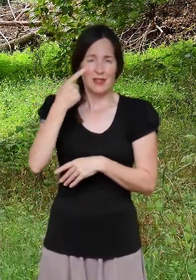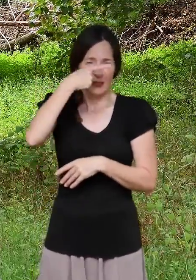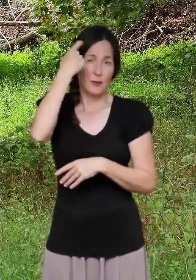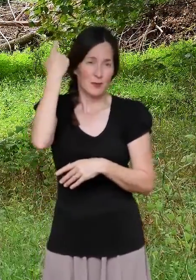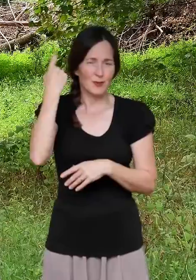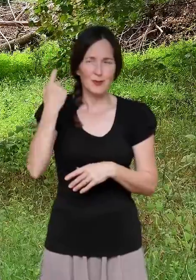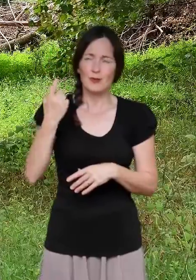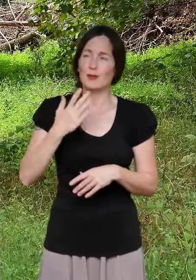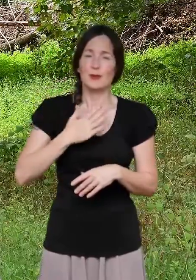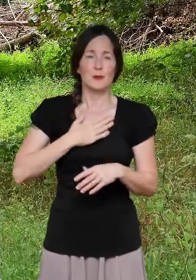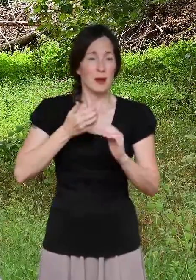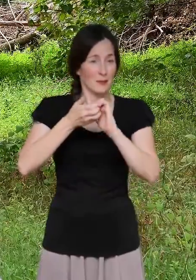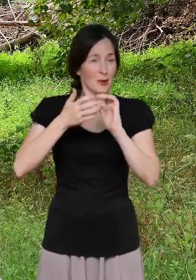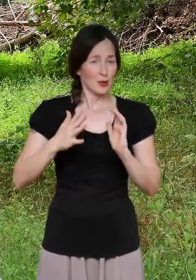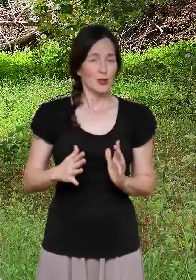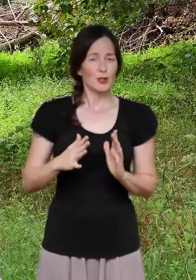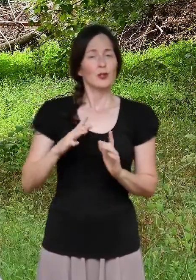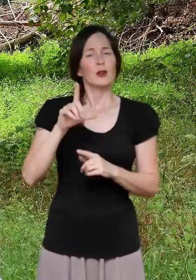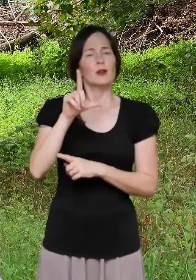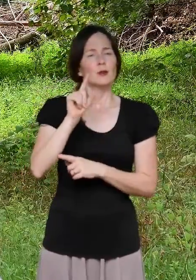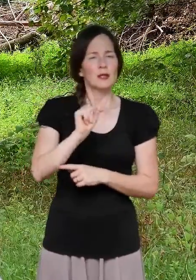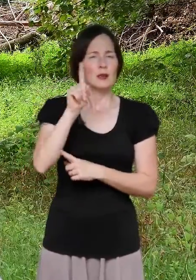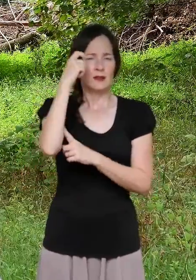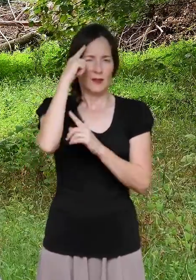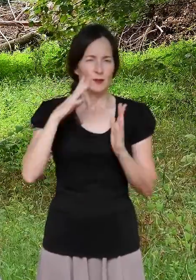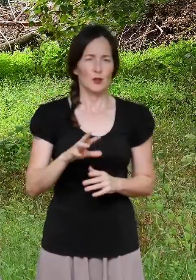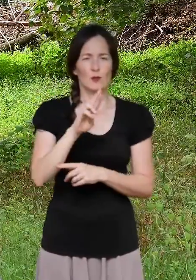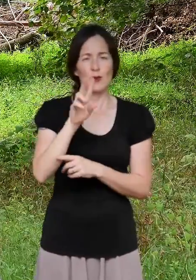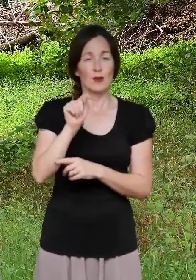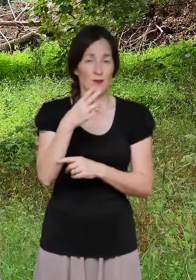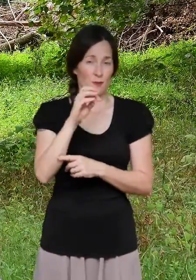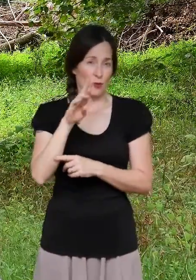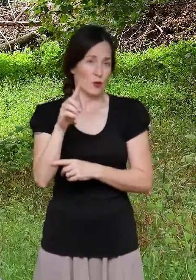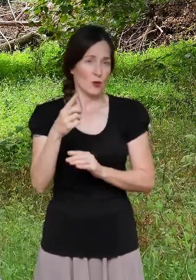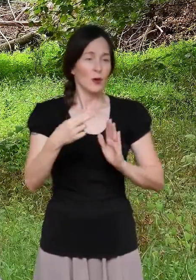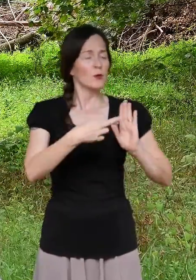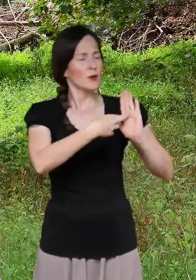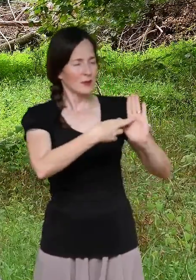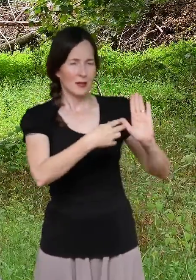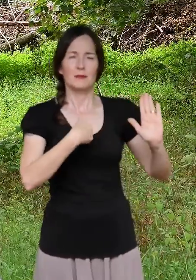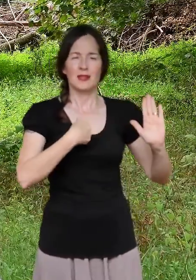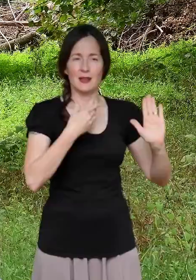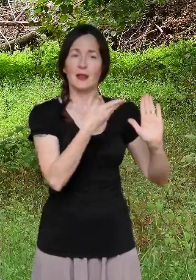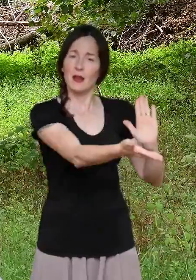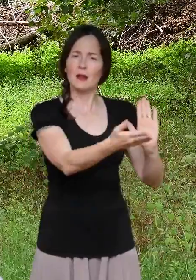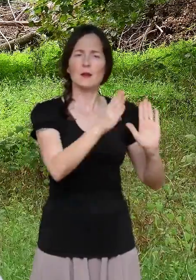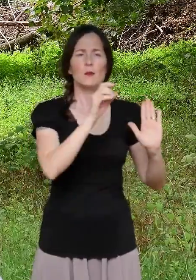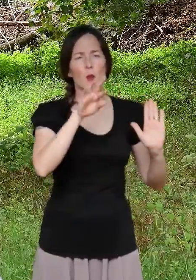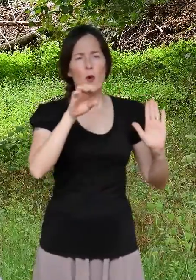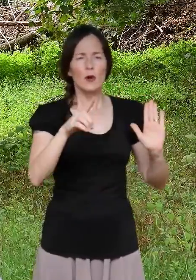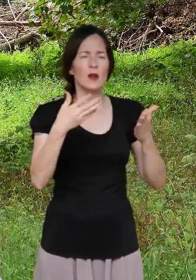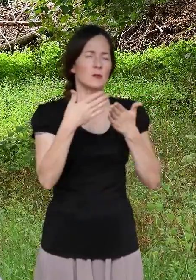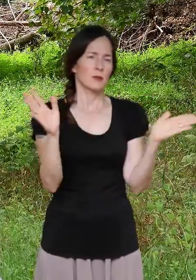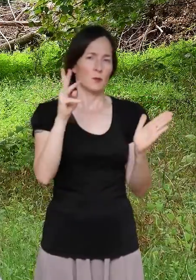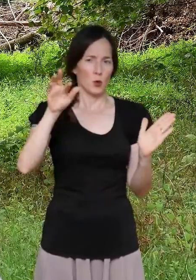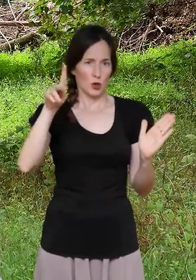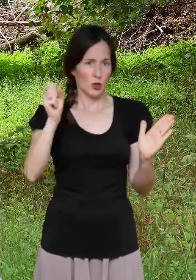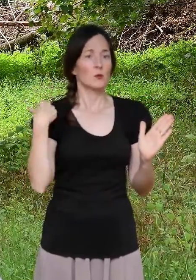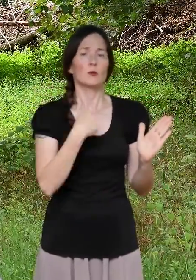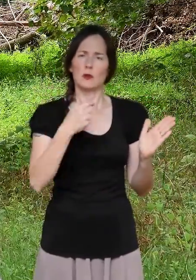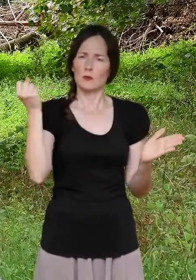here in Howard County, Lieutenant Governor Rutherford, represented me at the Board of Public Works, where we approved a $2.4 million